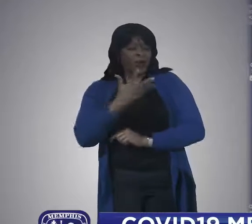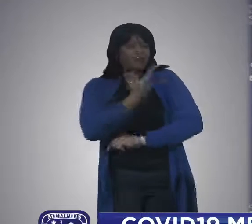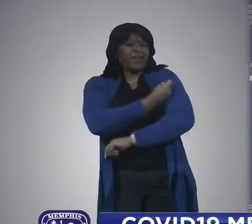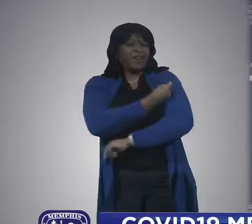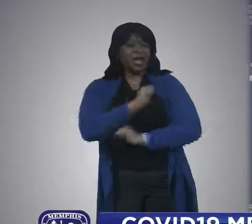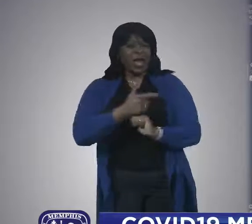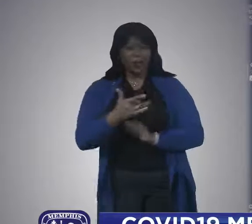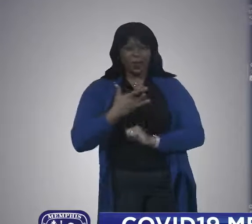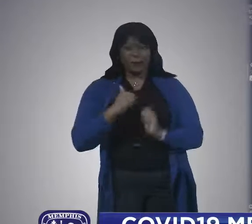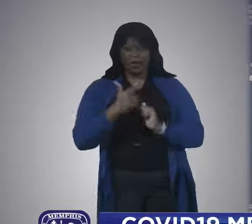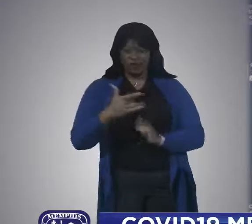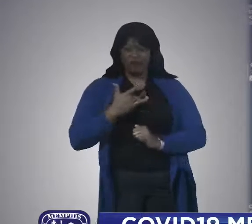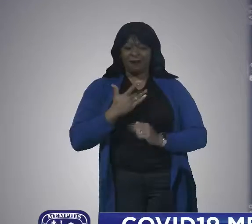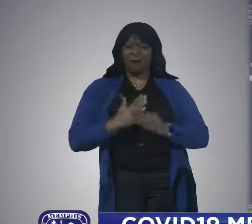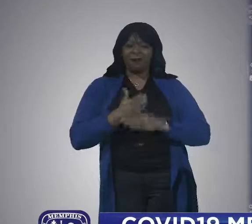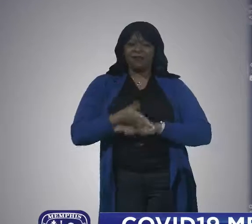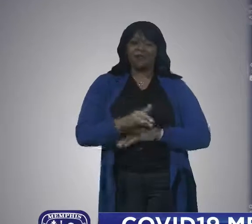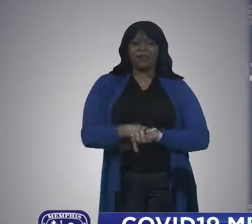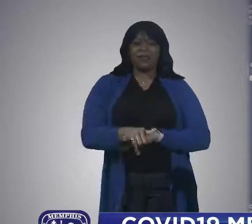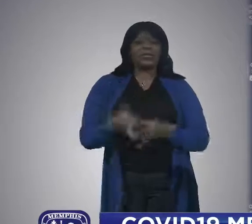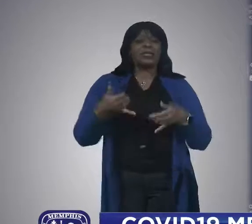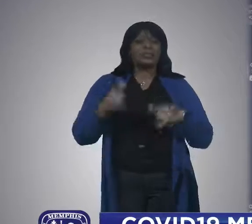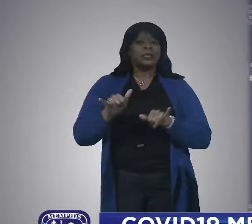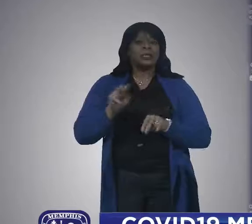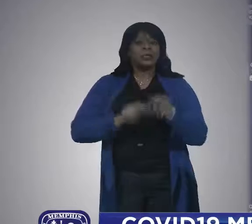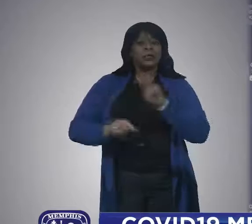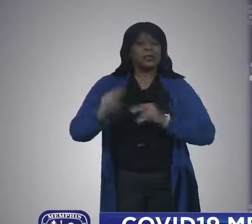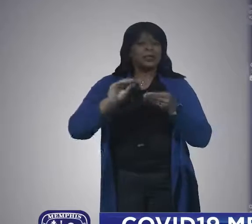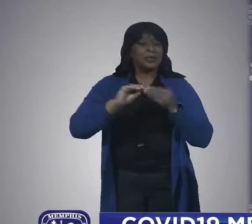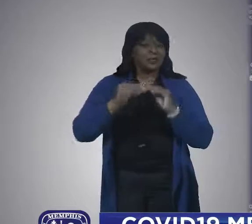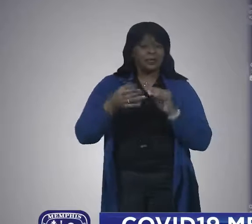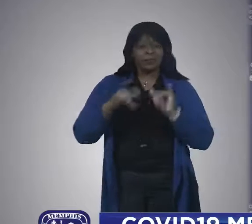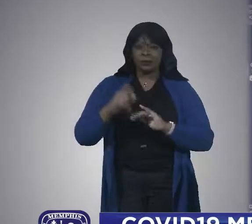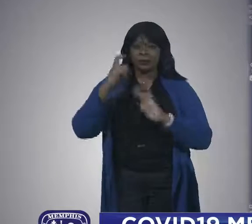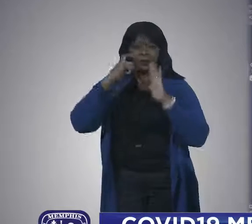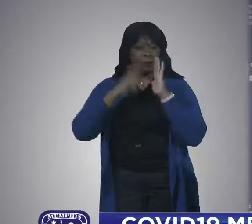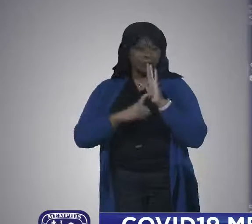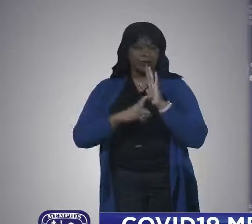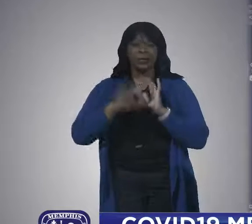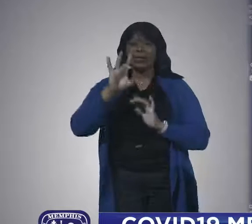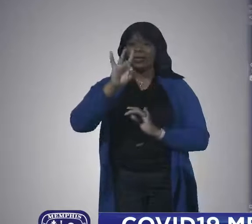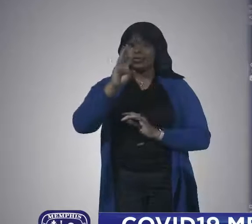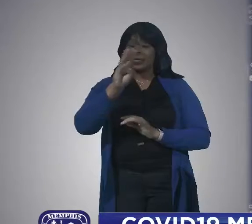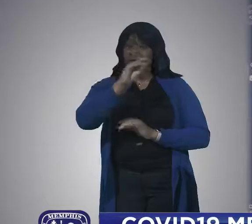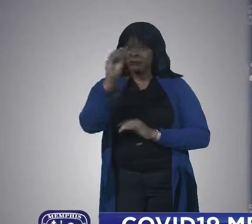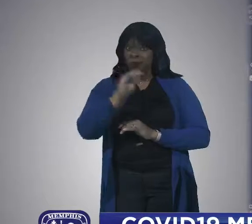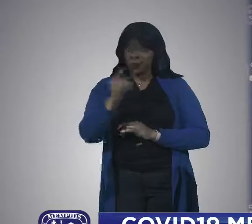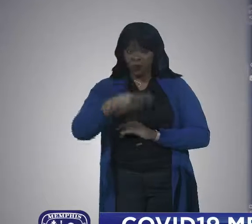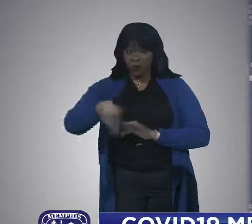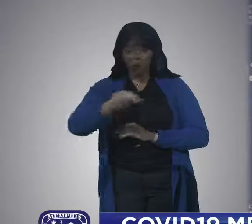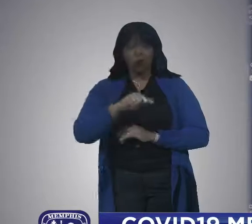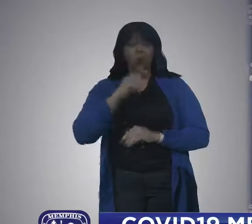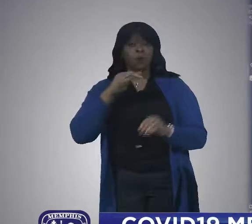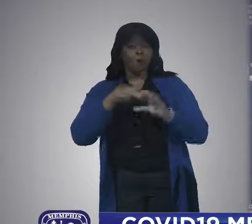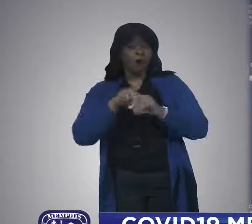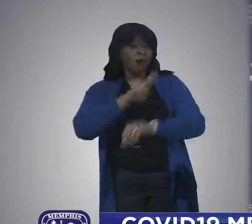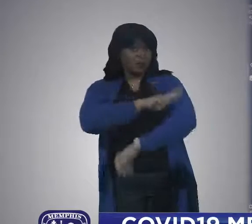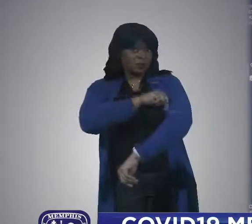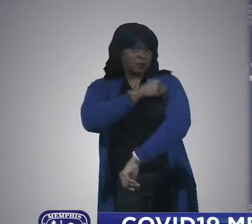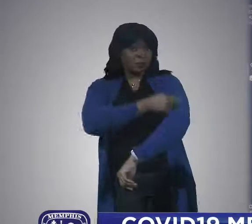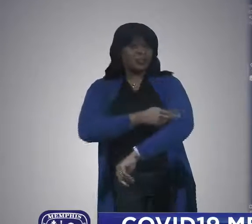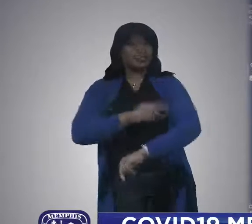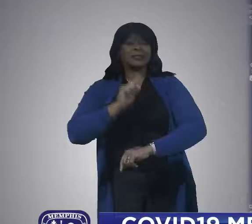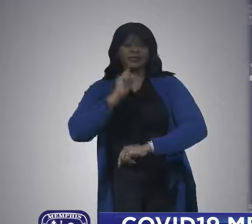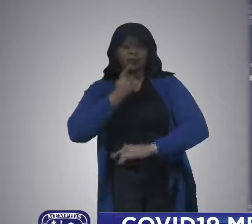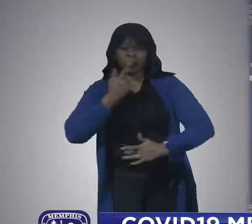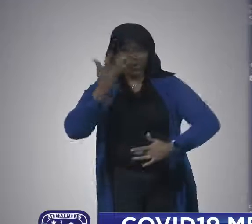how it helped you. We still look at our data, we still see that 86% of those who are hospitalized, severely